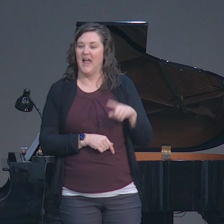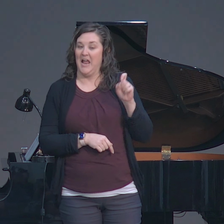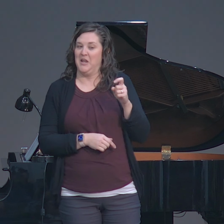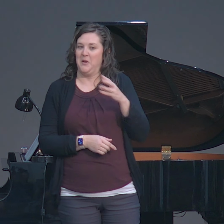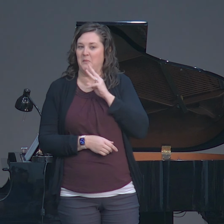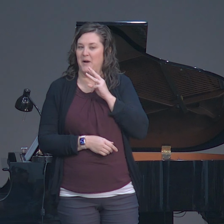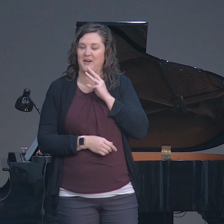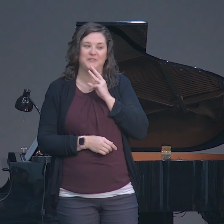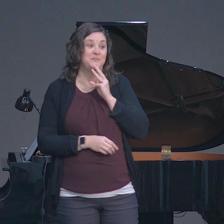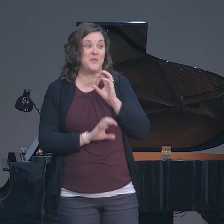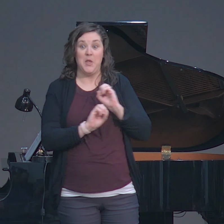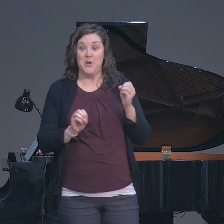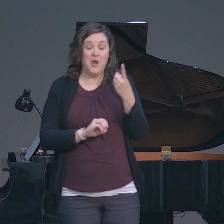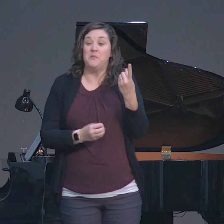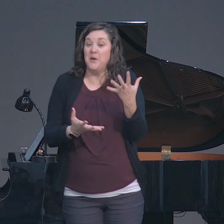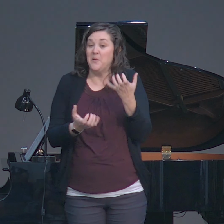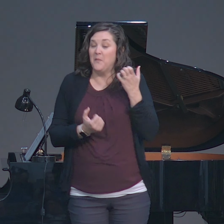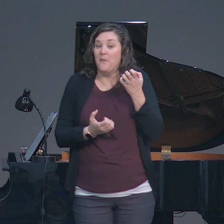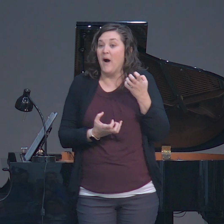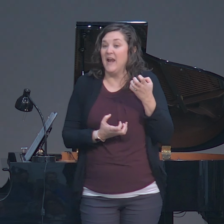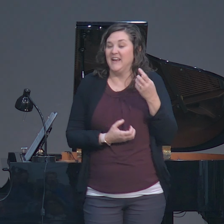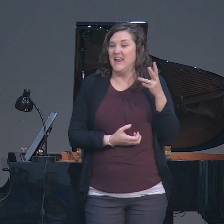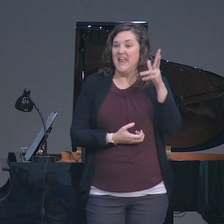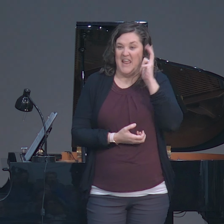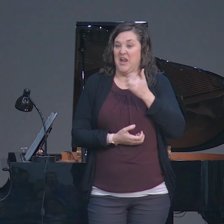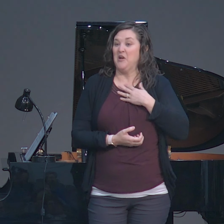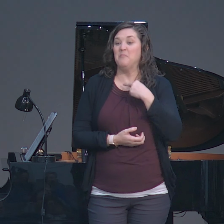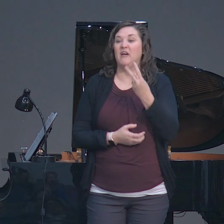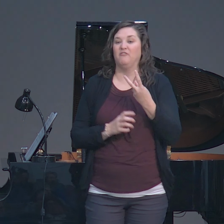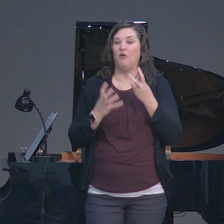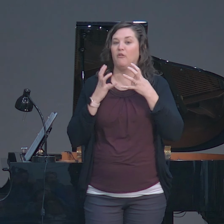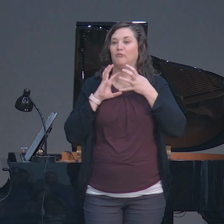But nobody wanted to hear me screeching anyway, so